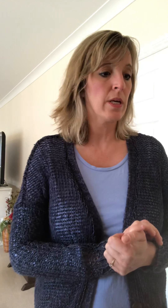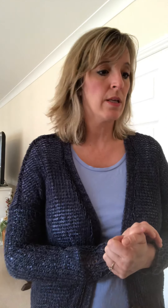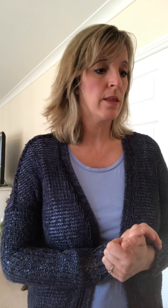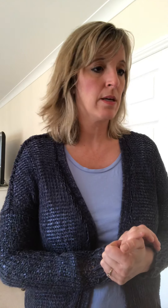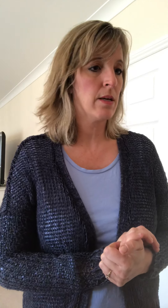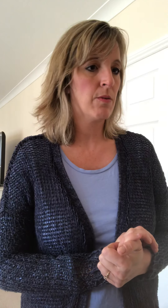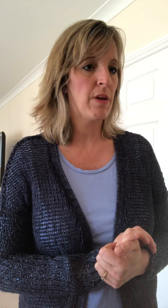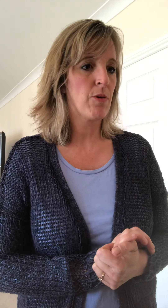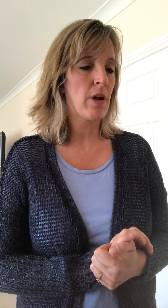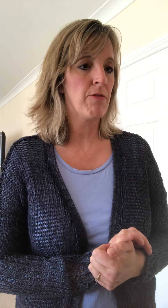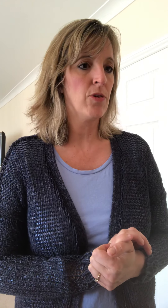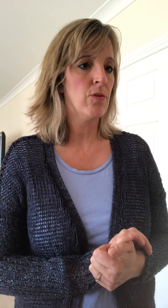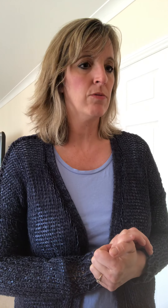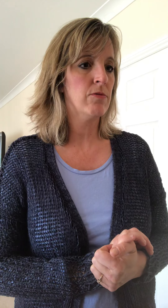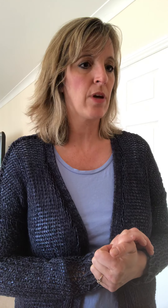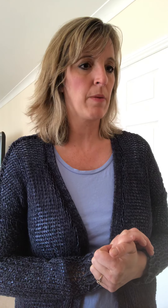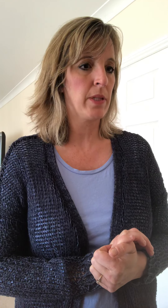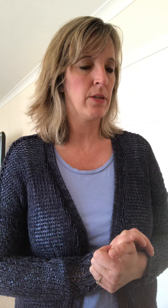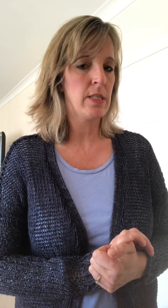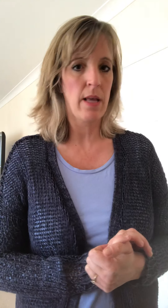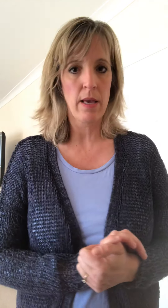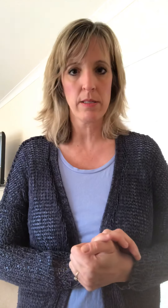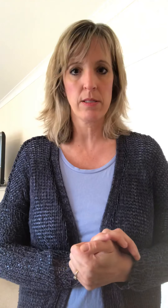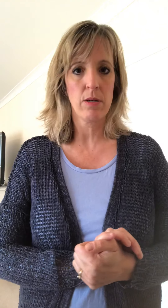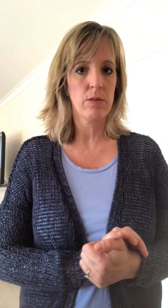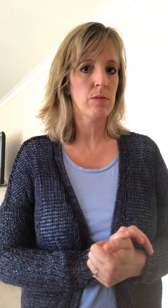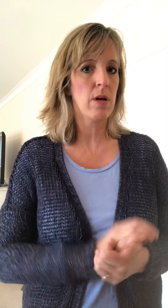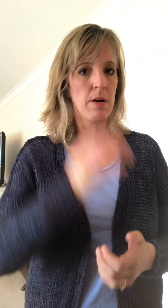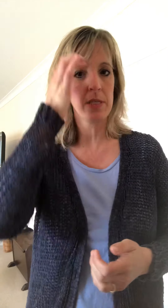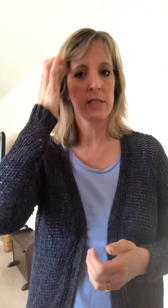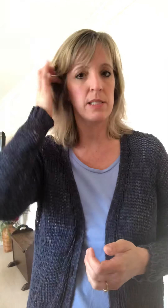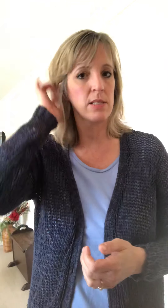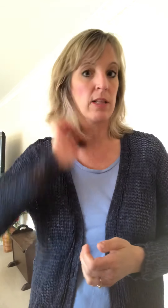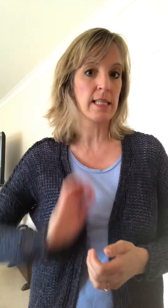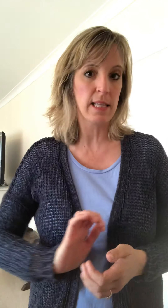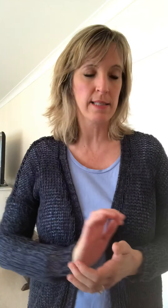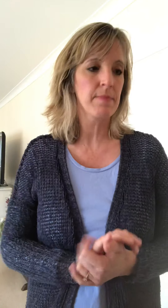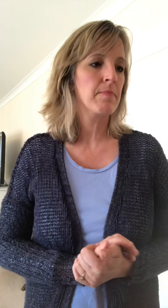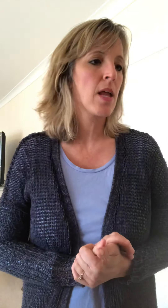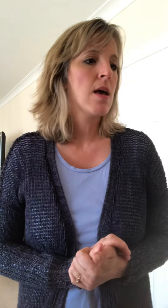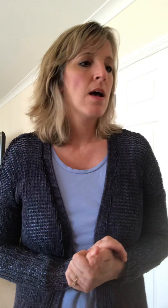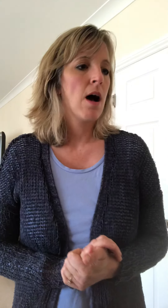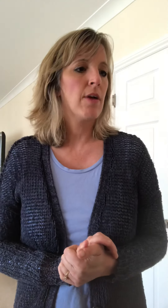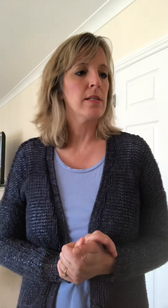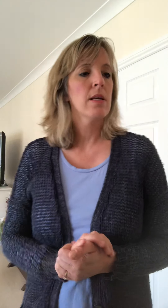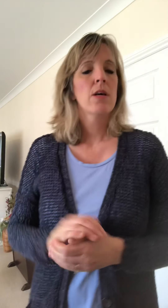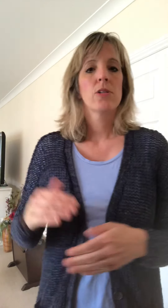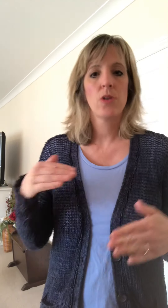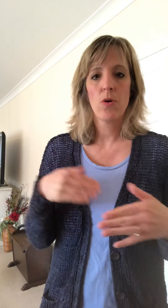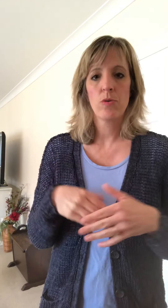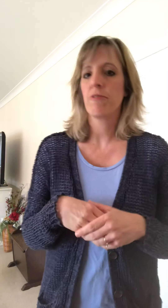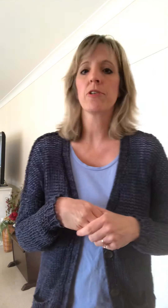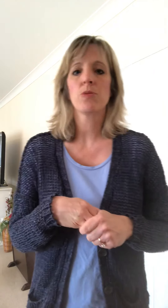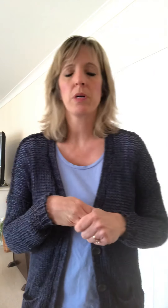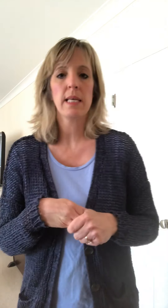with, we have quite a few vocabulary today, so since this is our last lesson. All right, so the first one